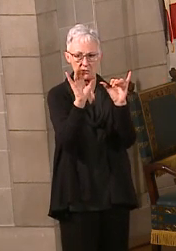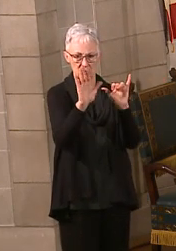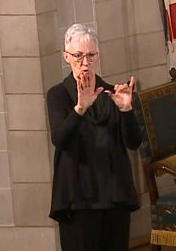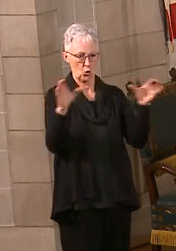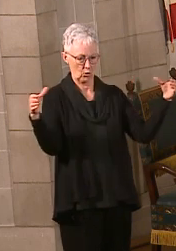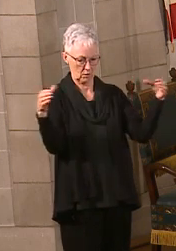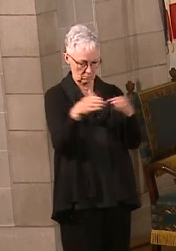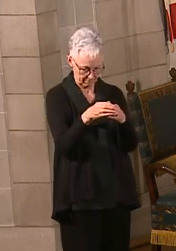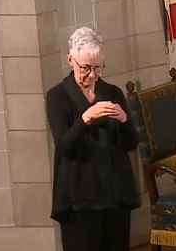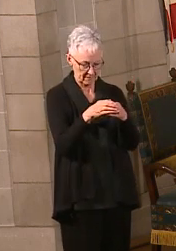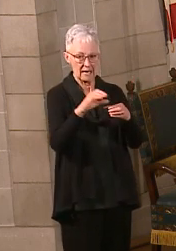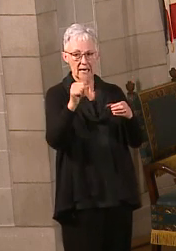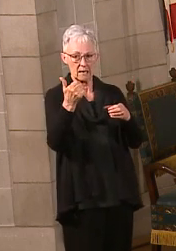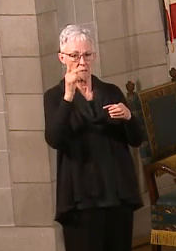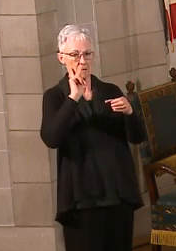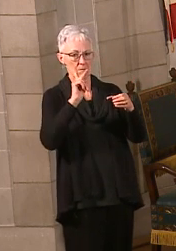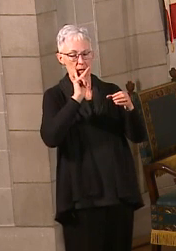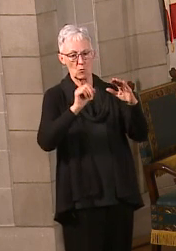less.